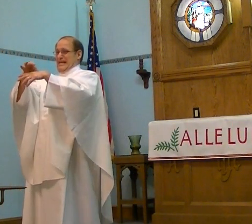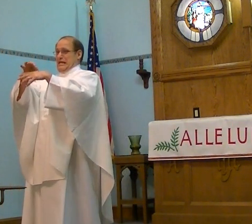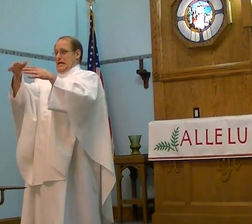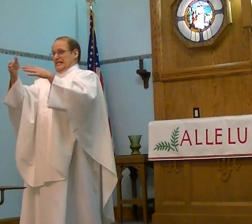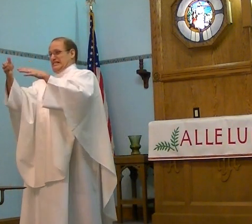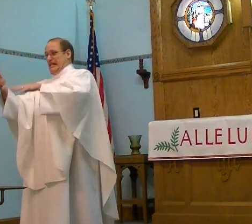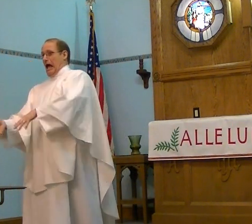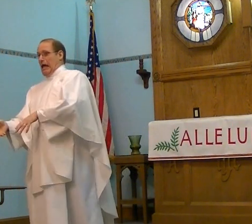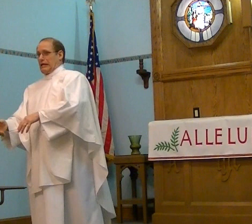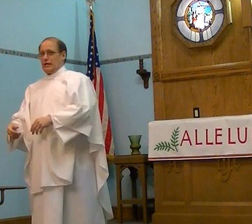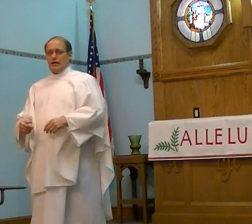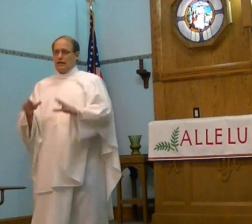is dying.